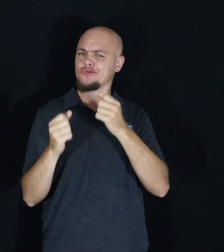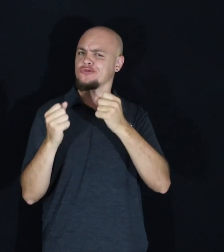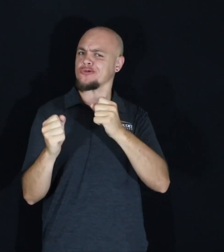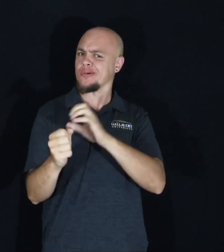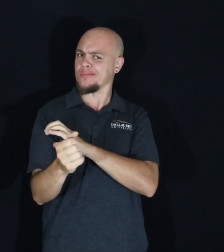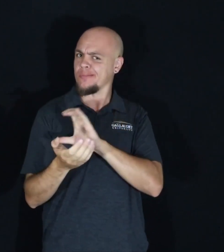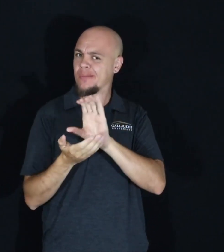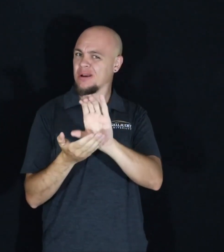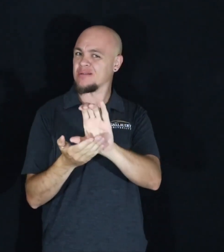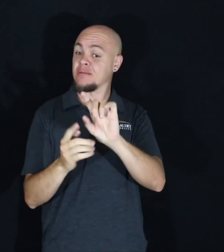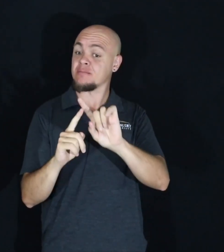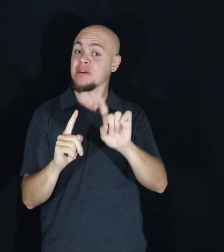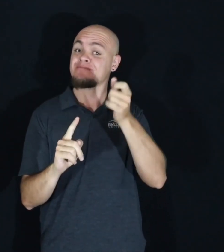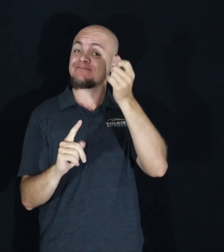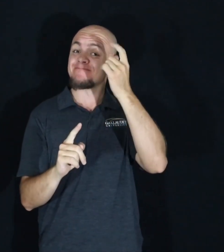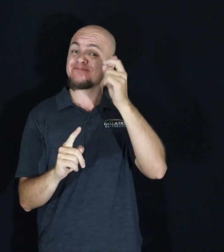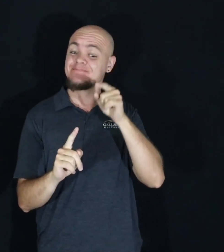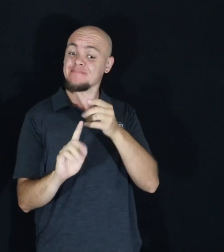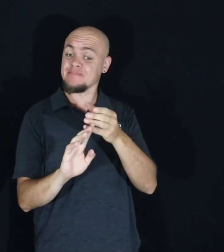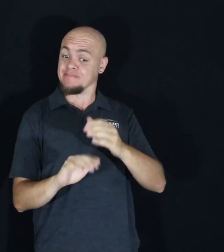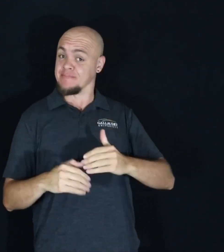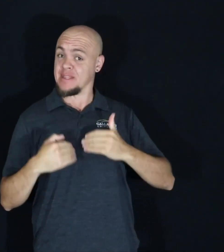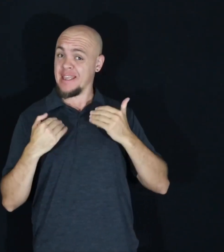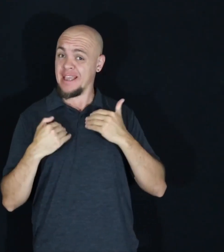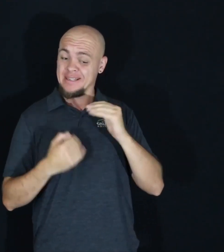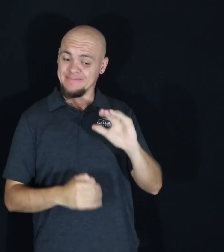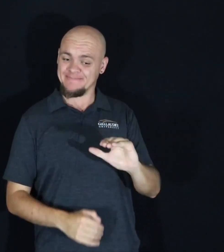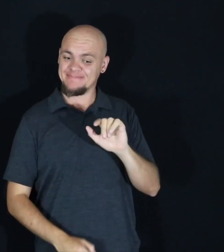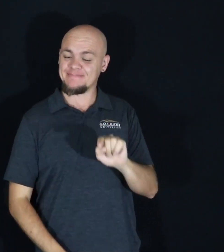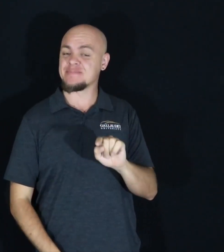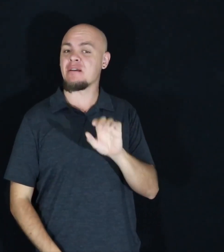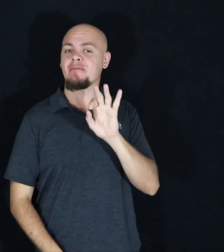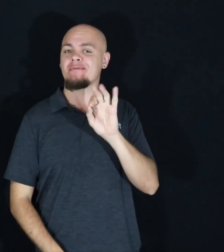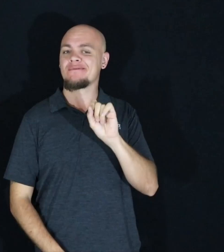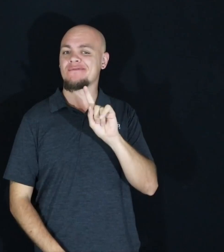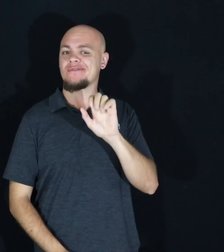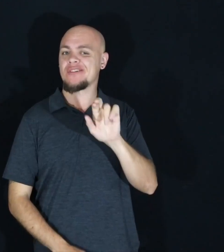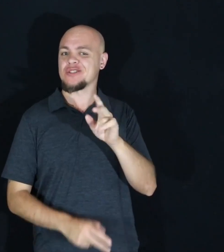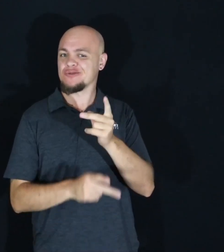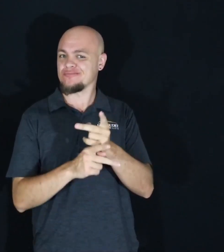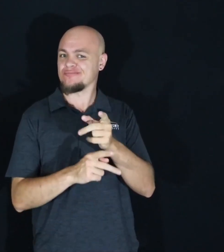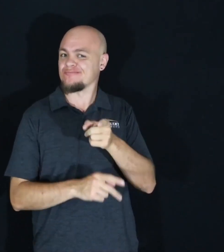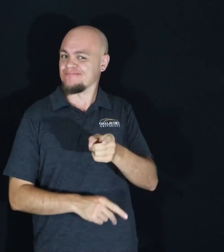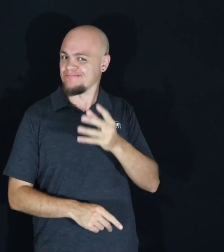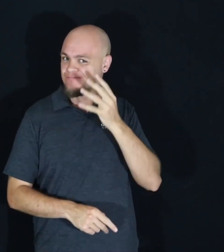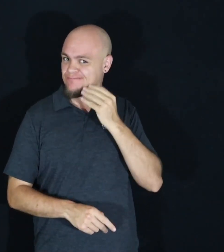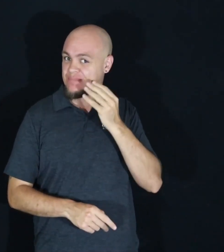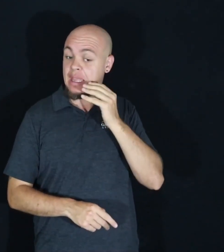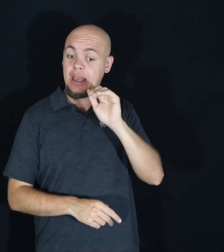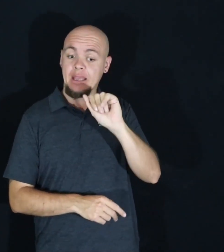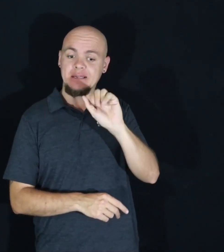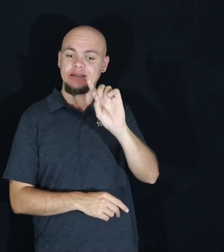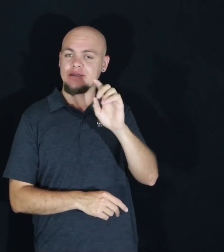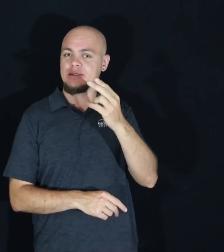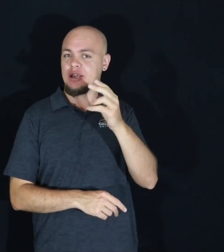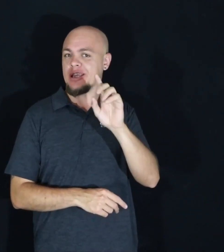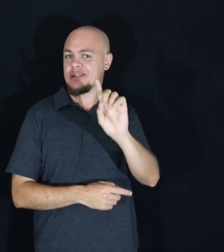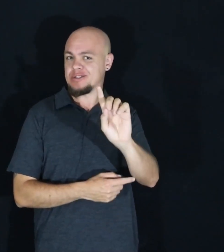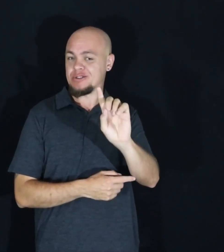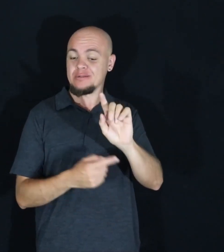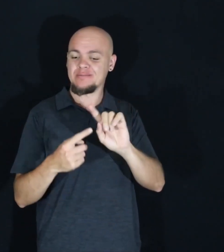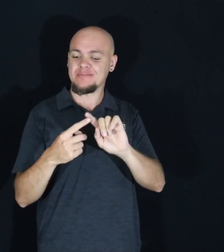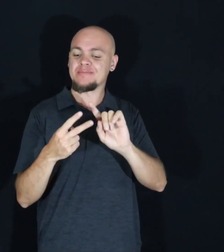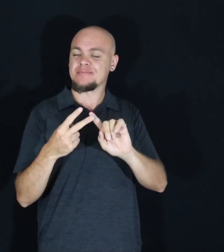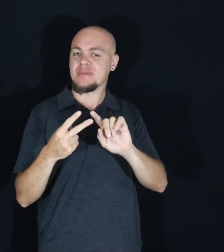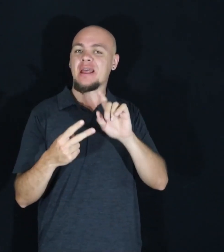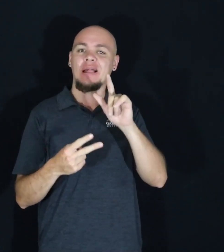Biles was put into foster care as a young child. She struggles with ADHD, and she was a victim of the Larry Nassar sexual assault